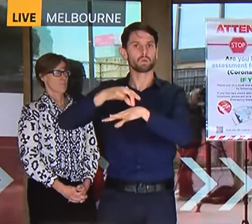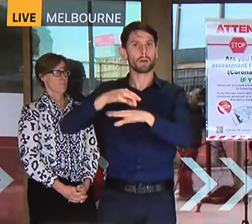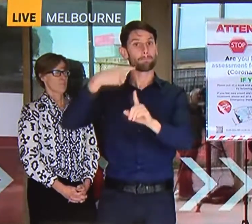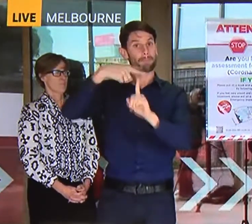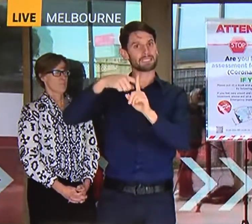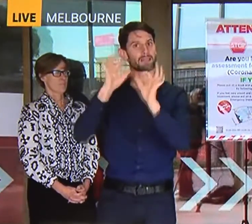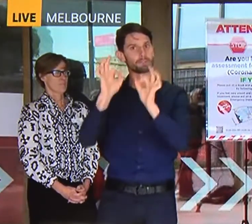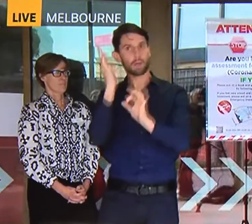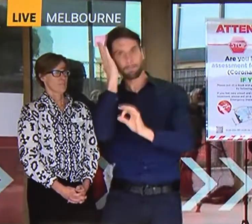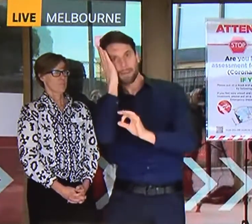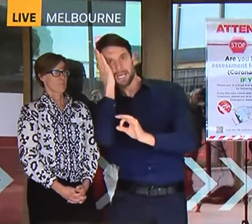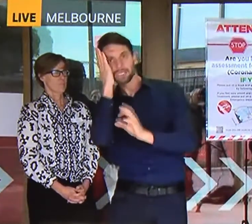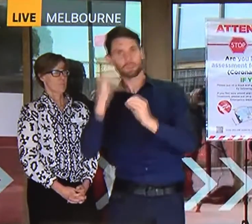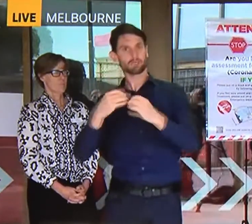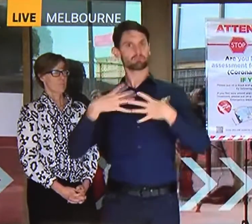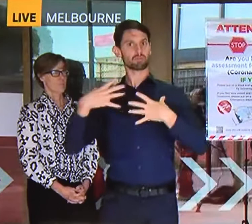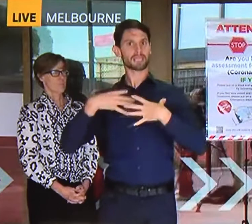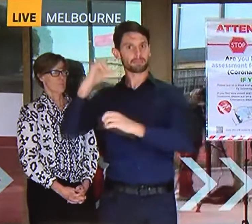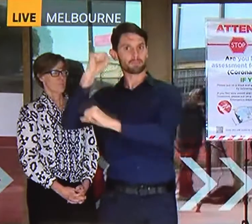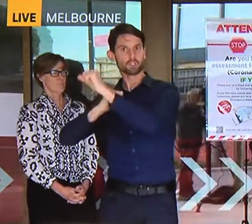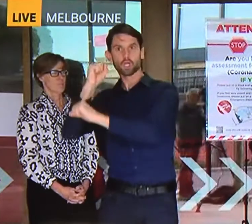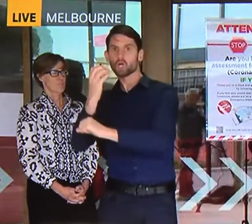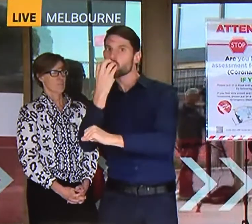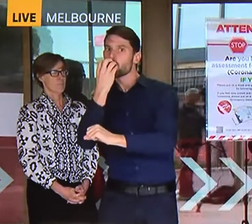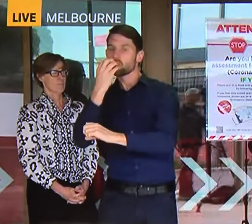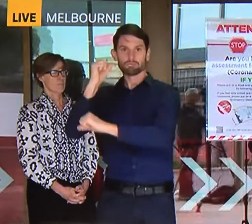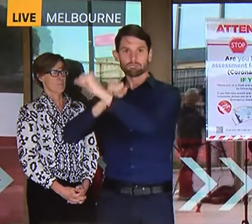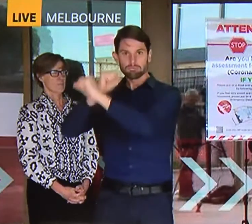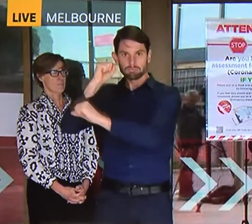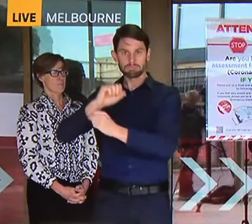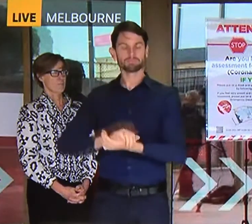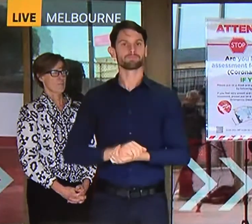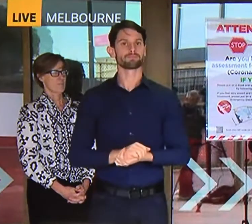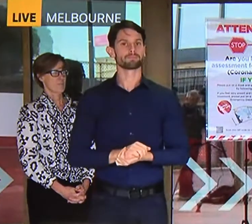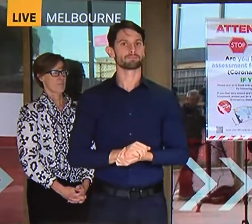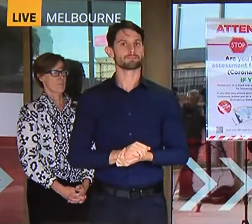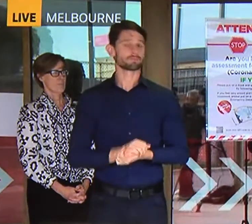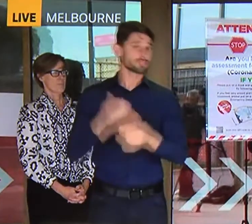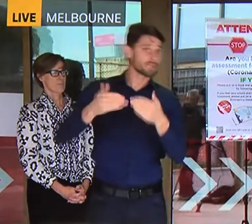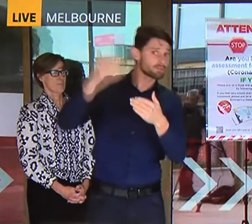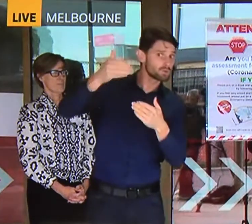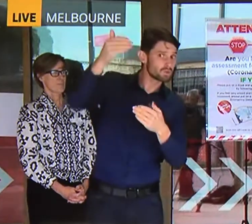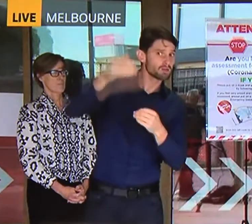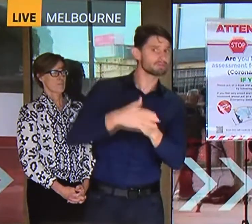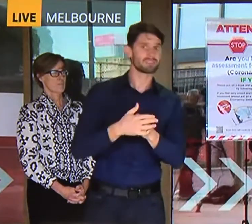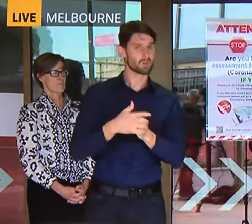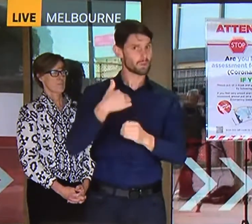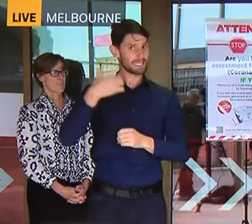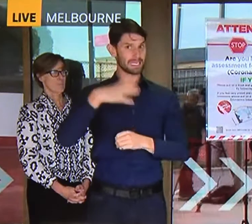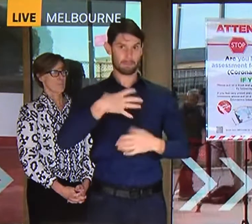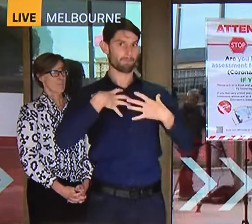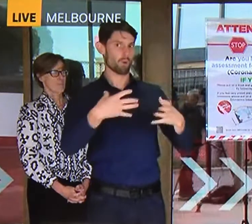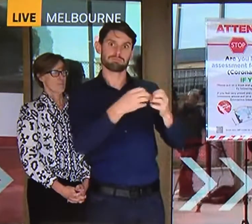normal capacity, and we're able to draw in former ICU nurses, as I say, over 50